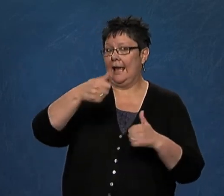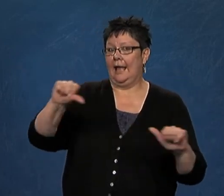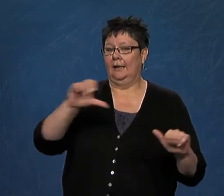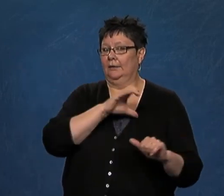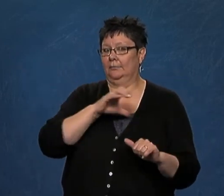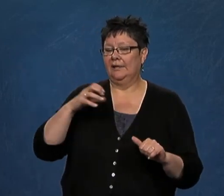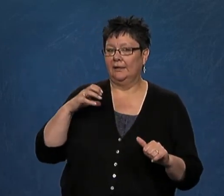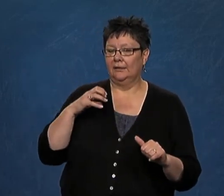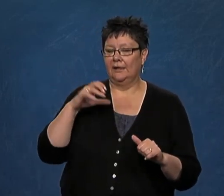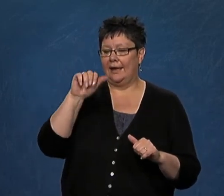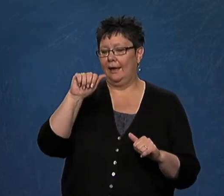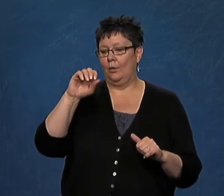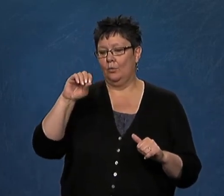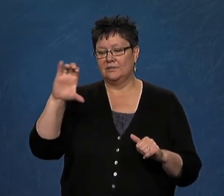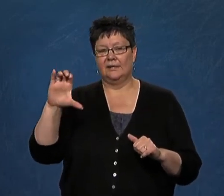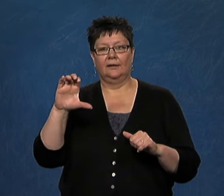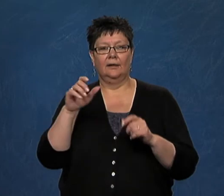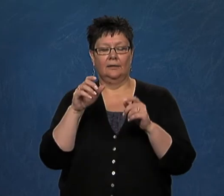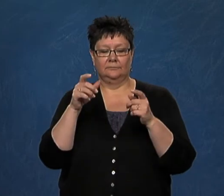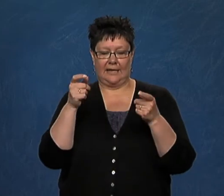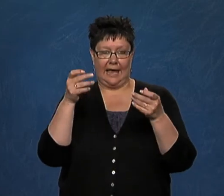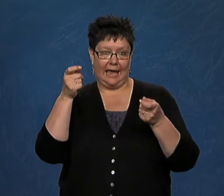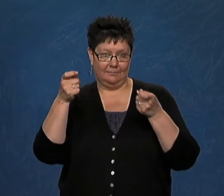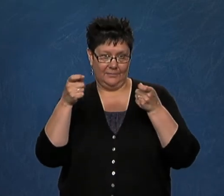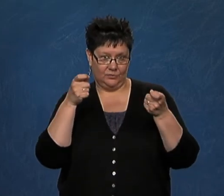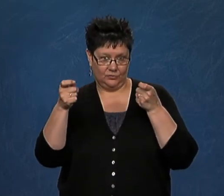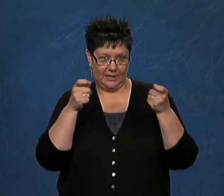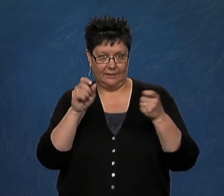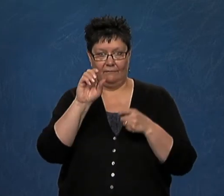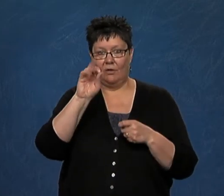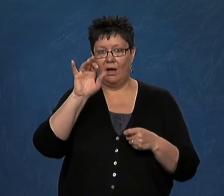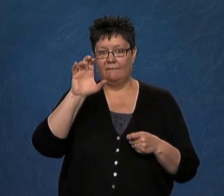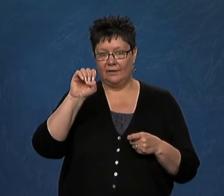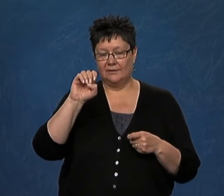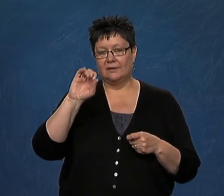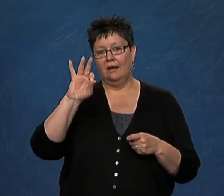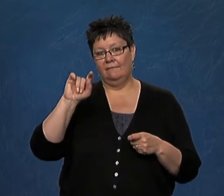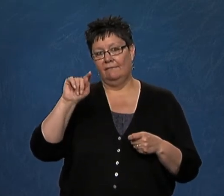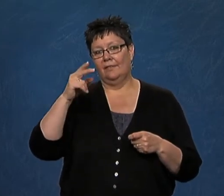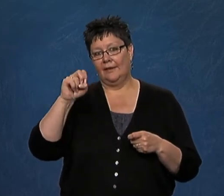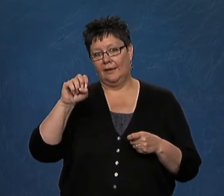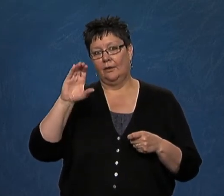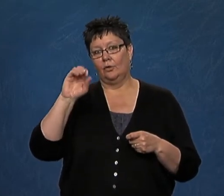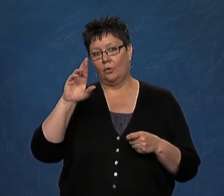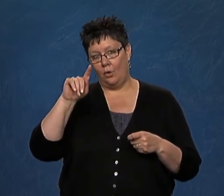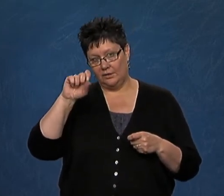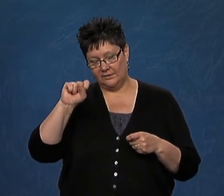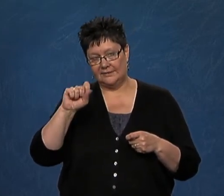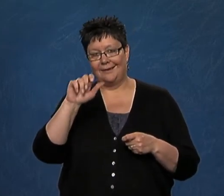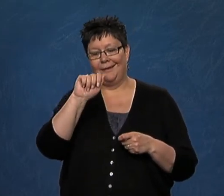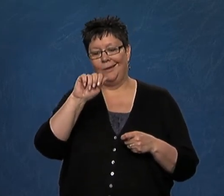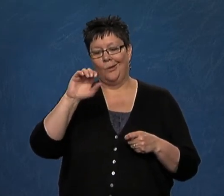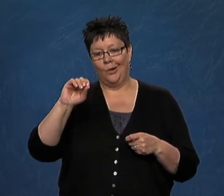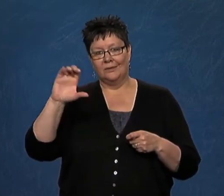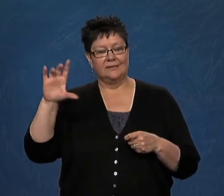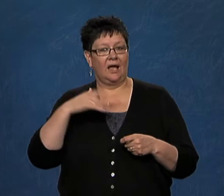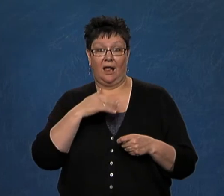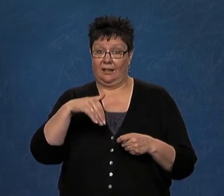have not seen any of these committees, the AOC, the Administrative Office of the Courts,